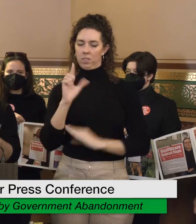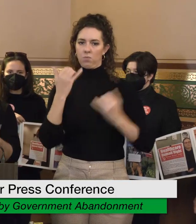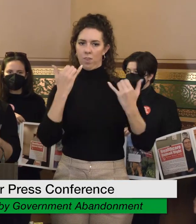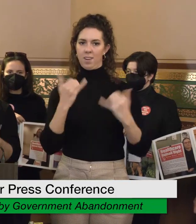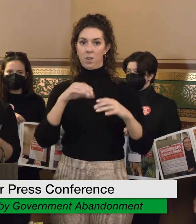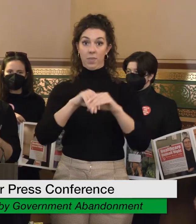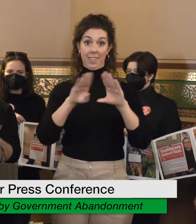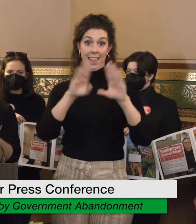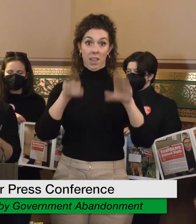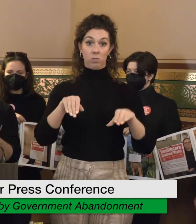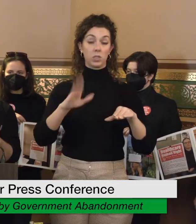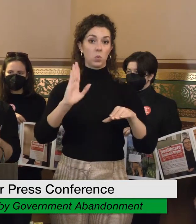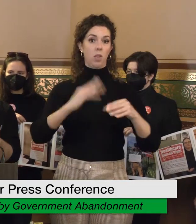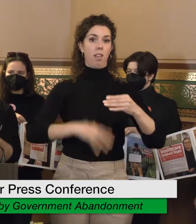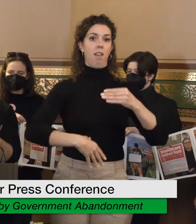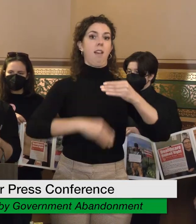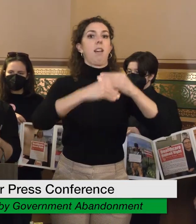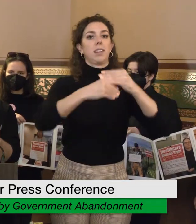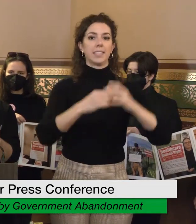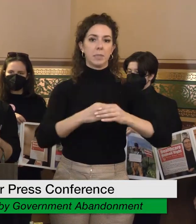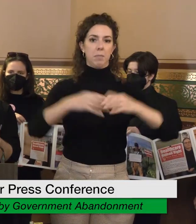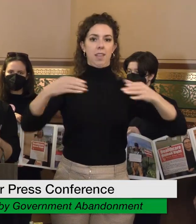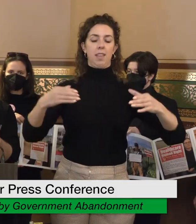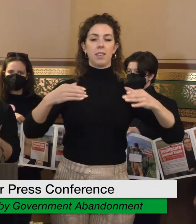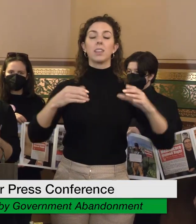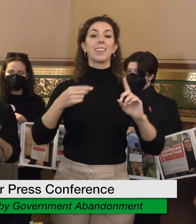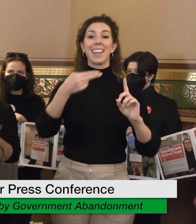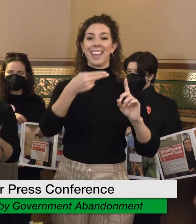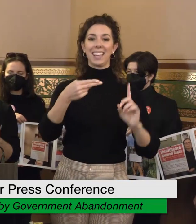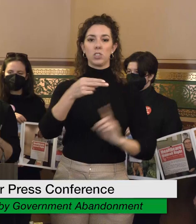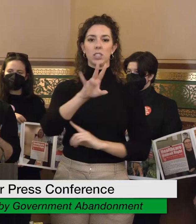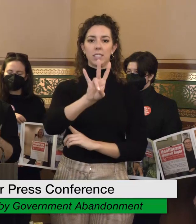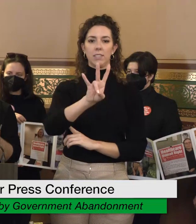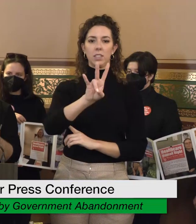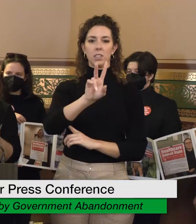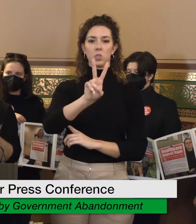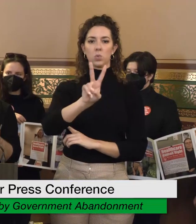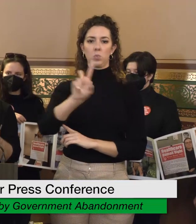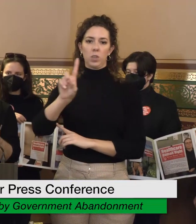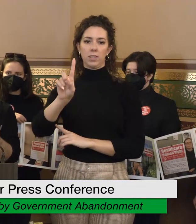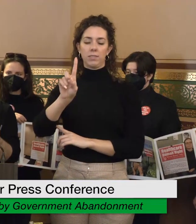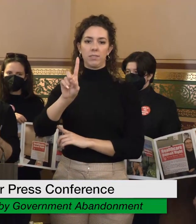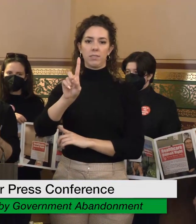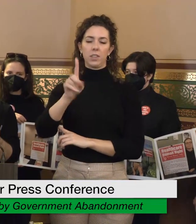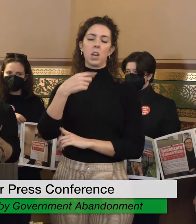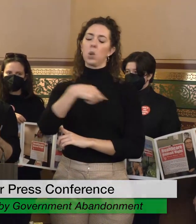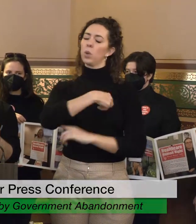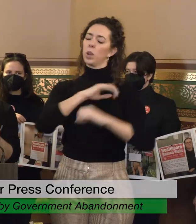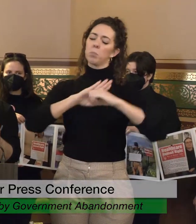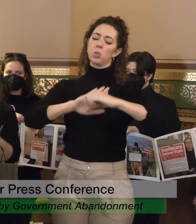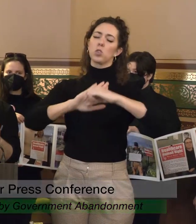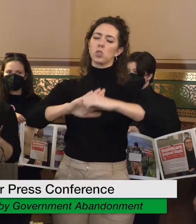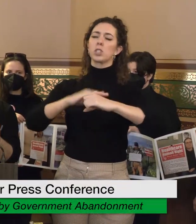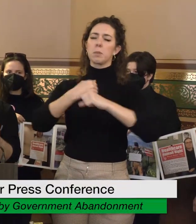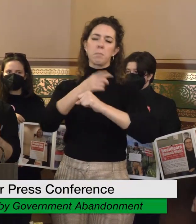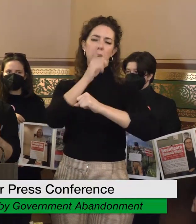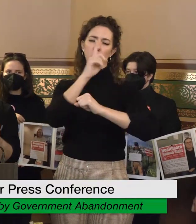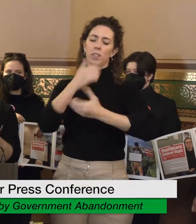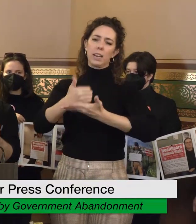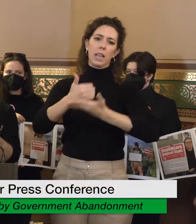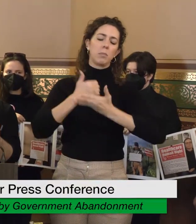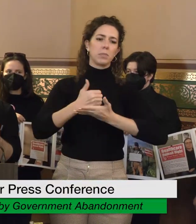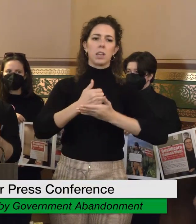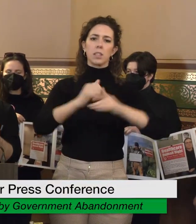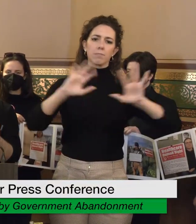that would expand Medicaid, H 721, and we'll be pushing to make sure it moves us towards Medicaid